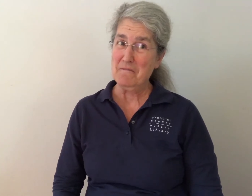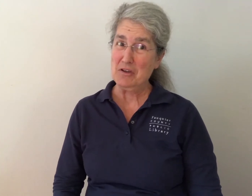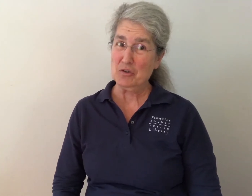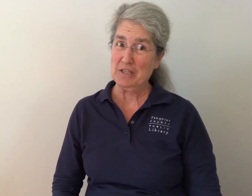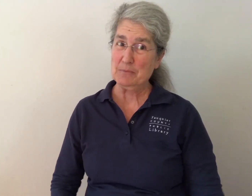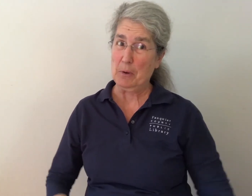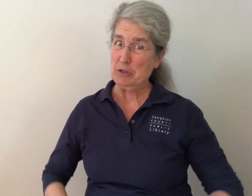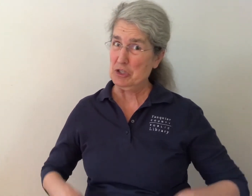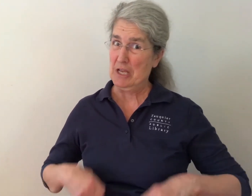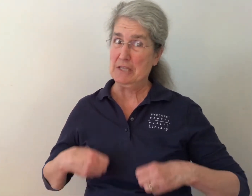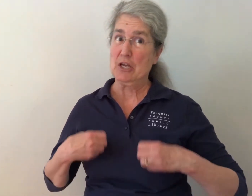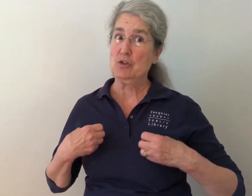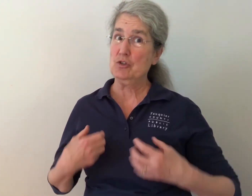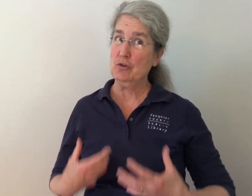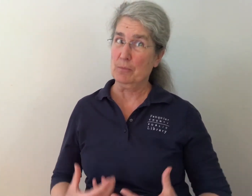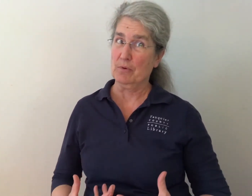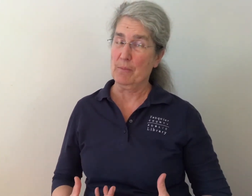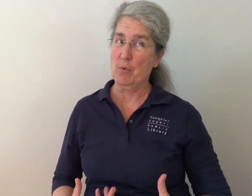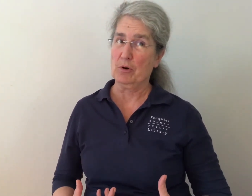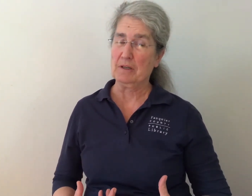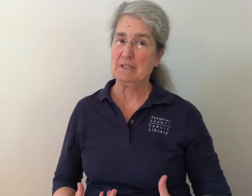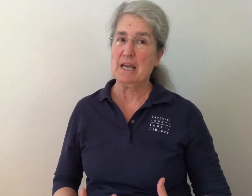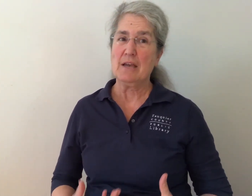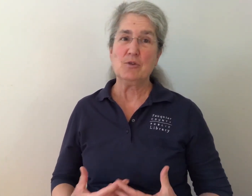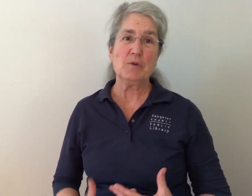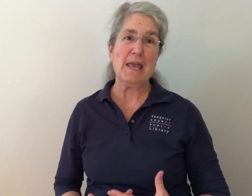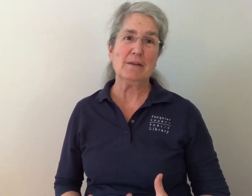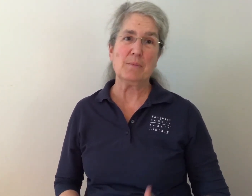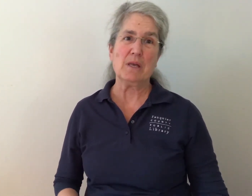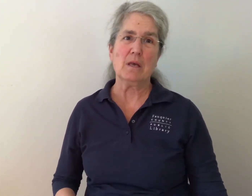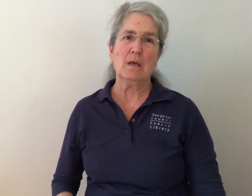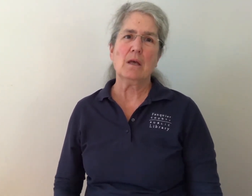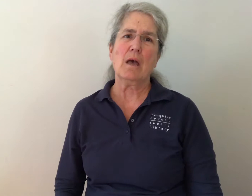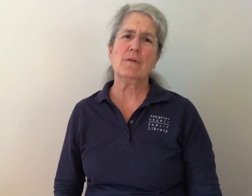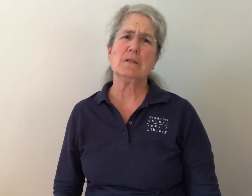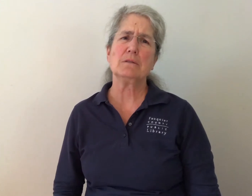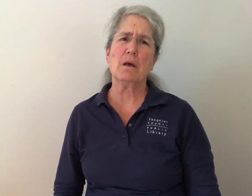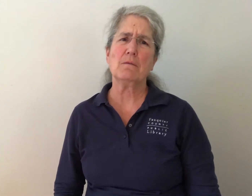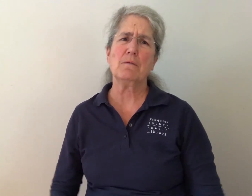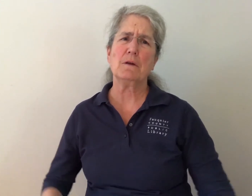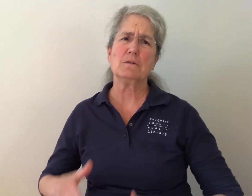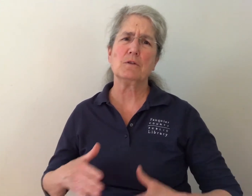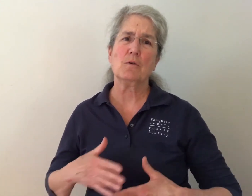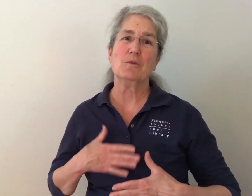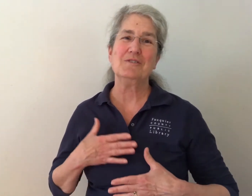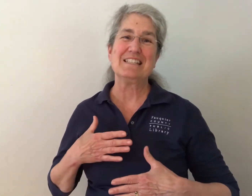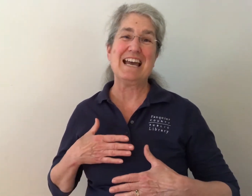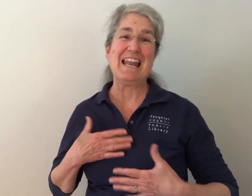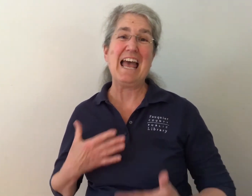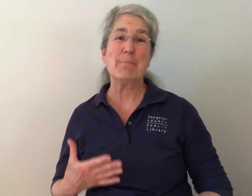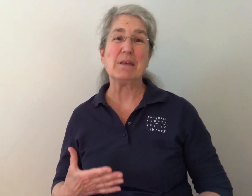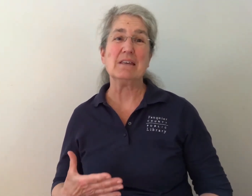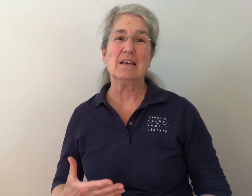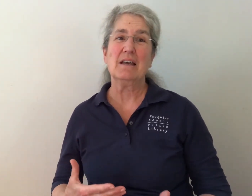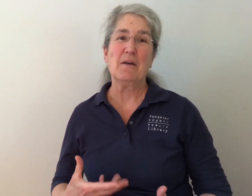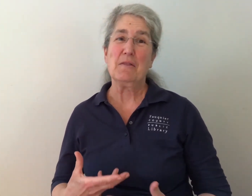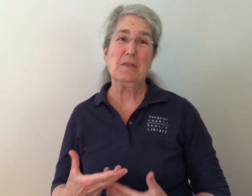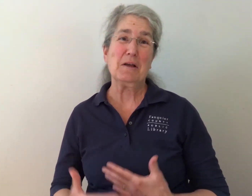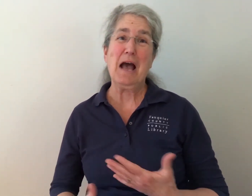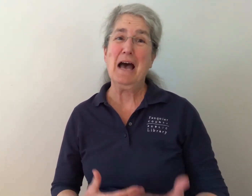facial expression is super important. You can't be having a sad face when you sign happy. The